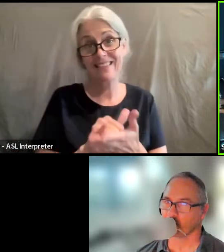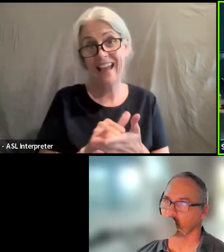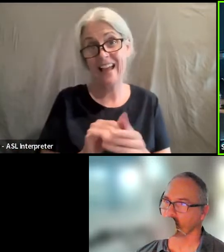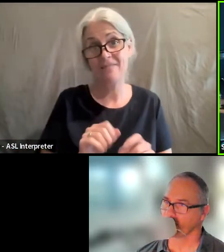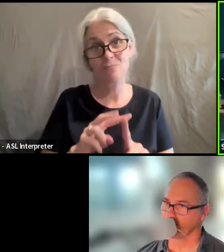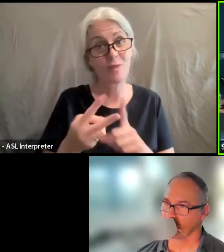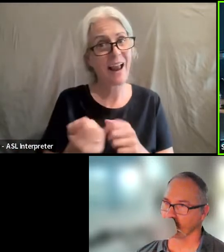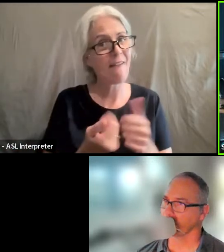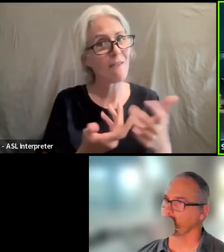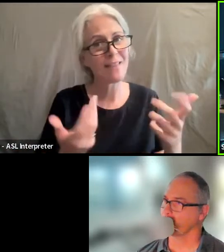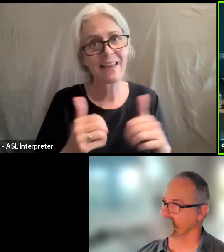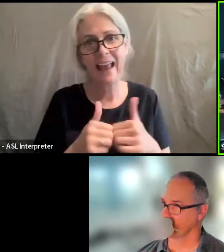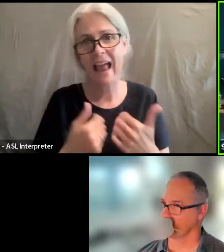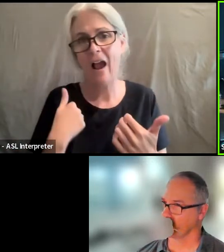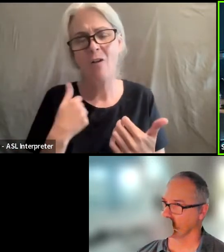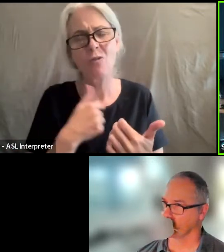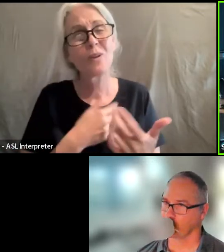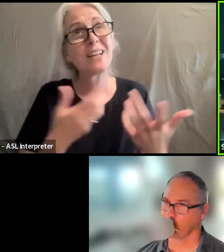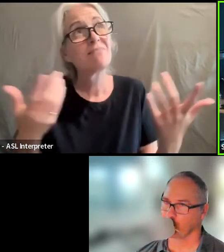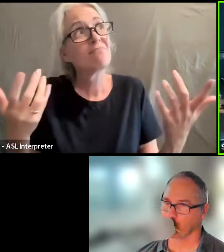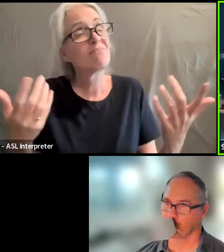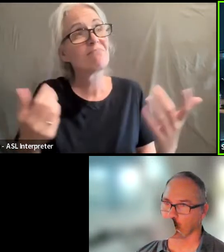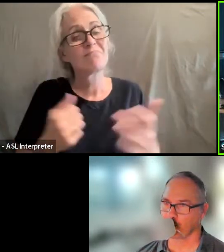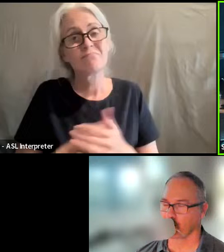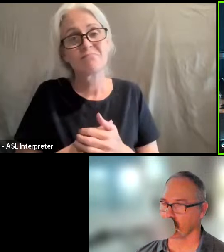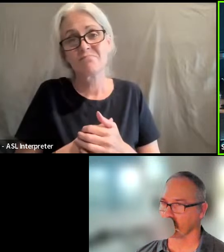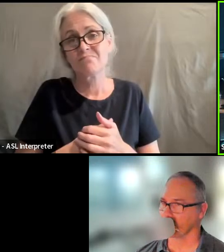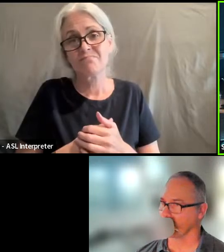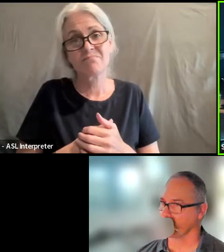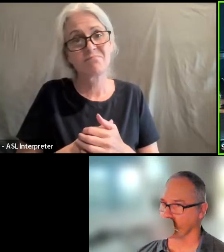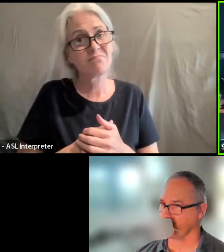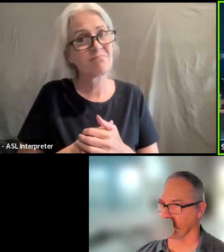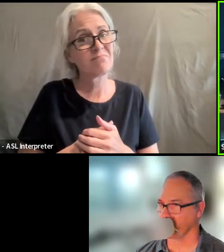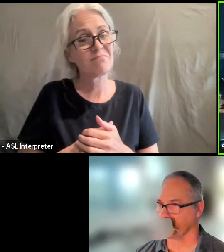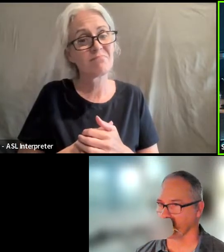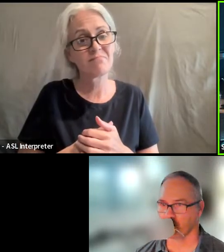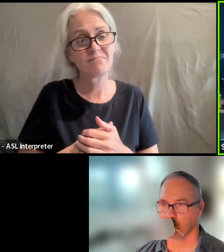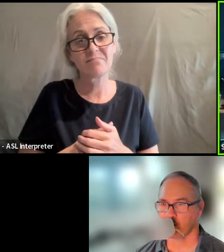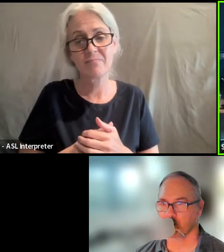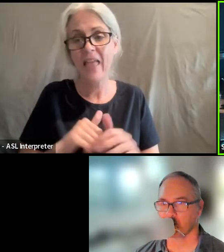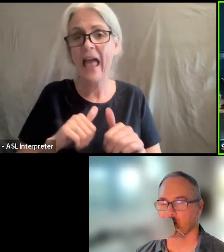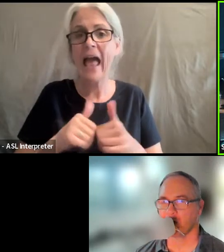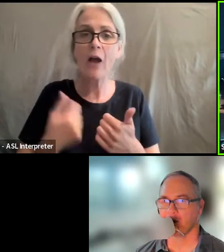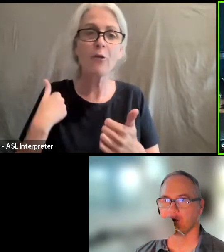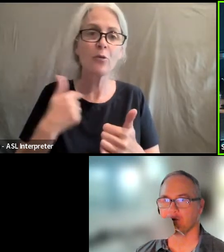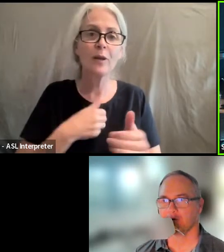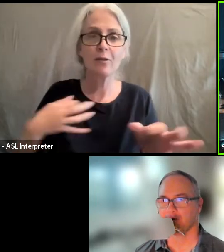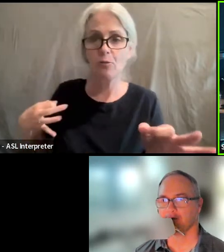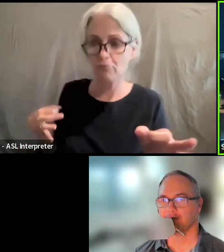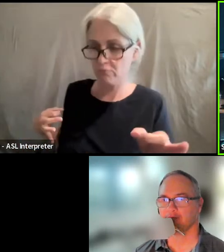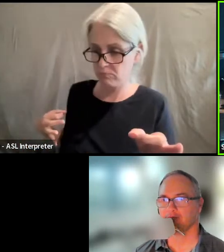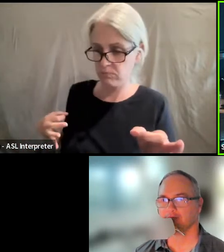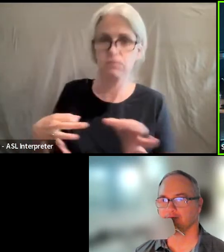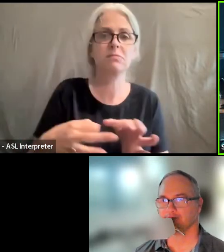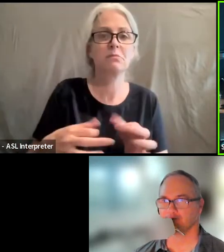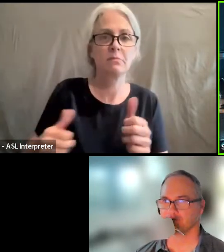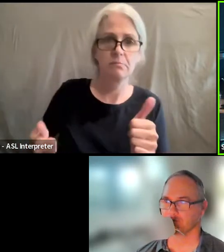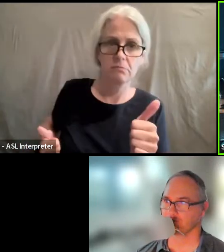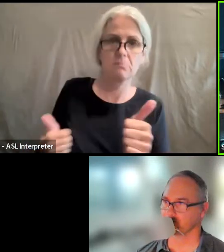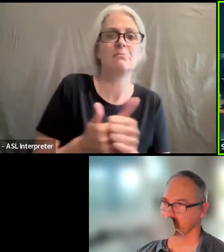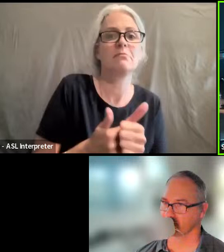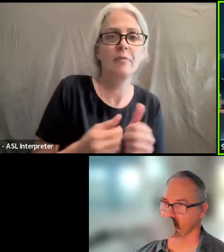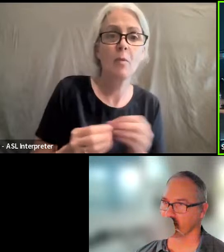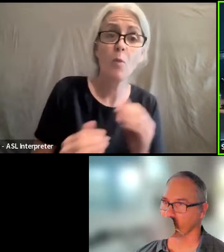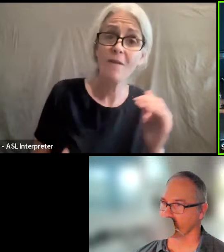everything about how do we bend the predictable, outcomes that we see in a way that is more fair and more equal,